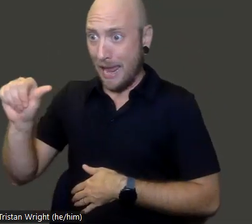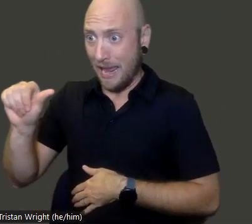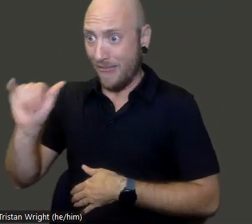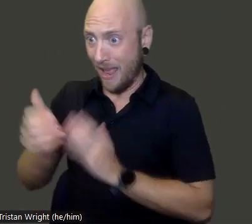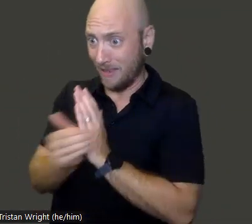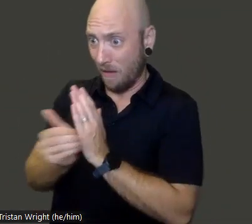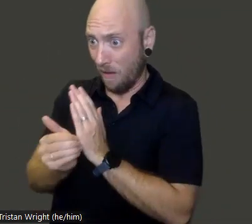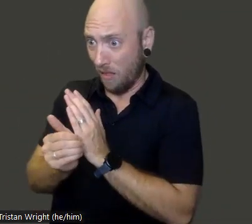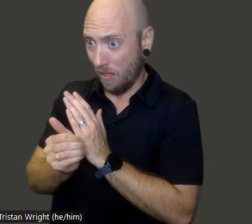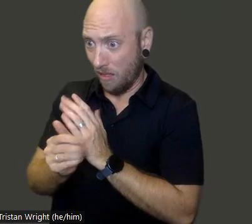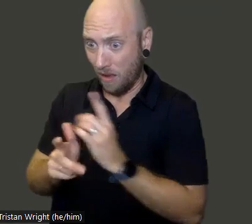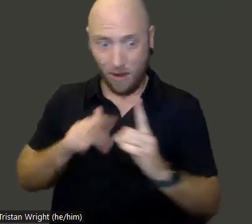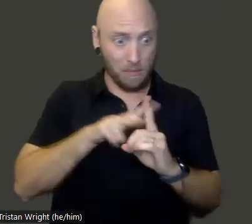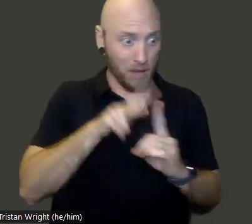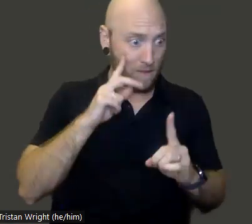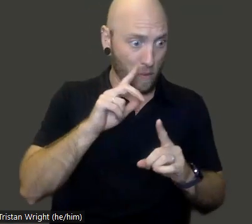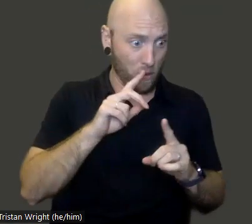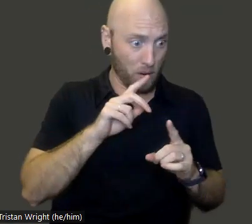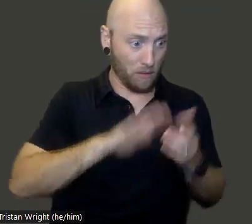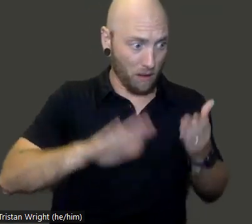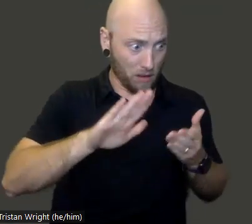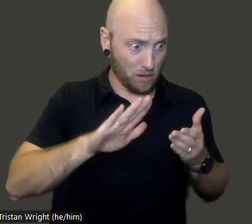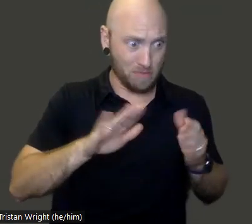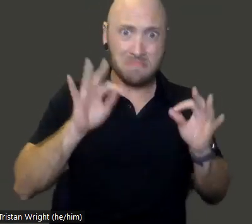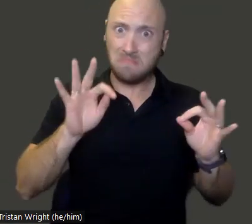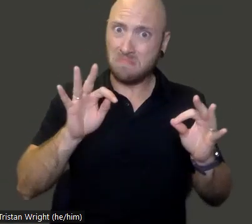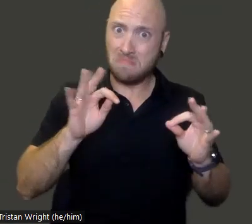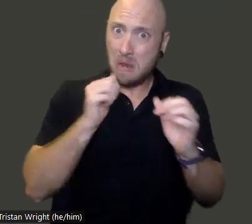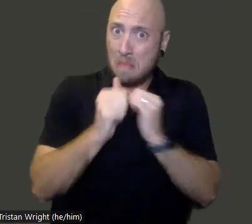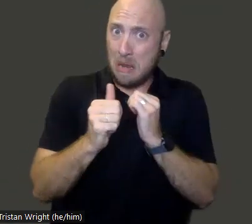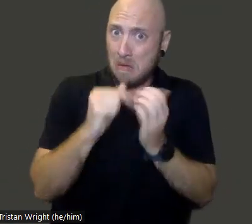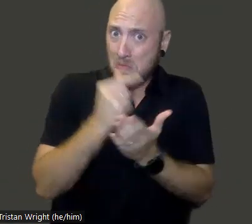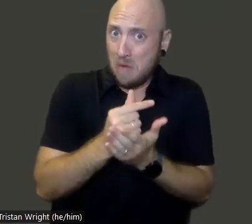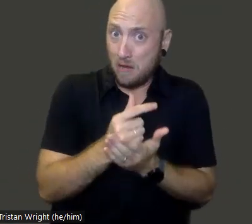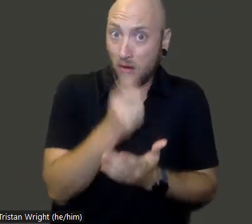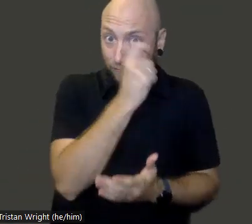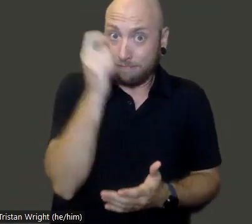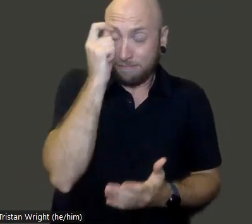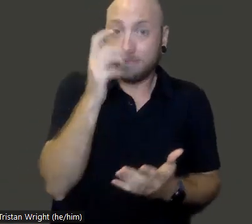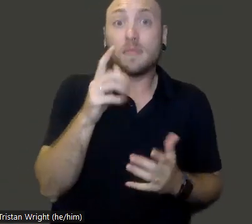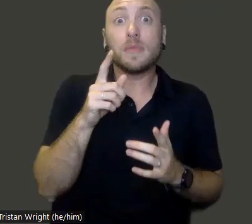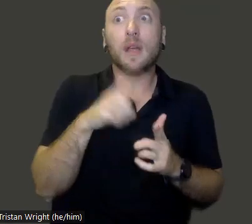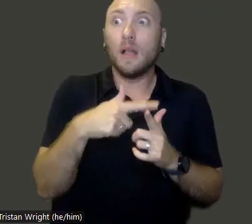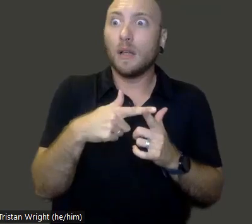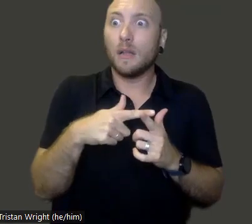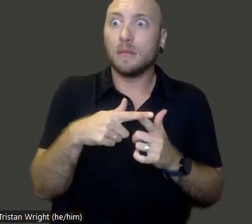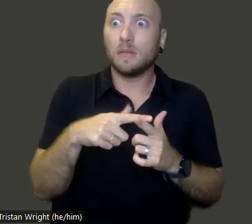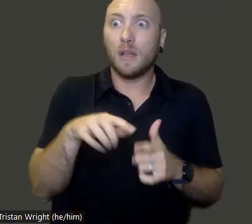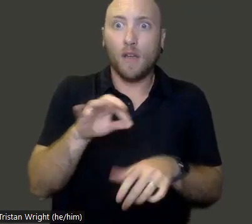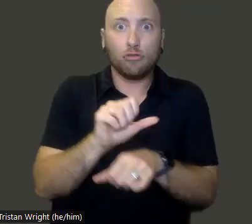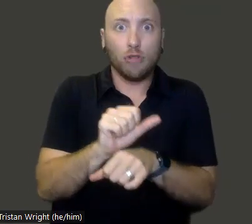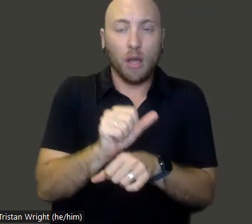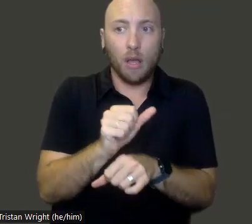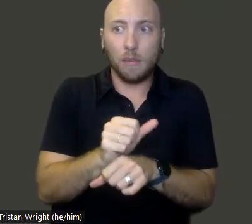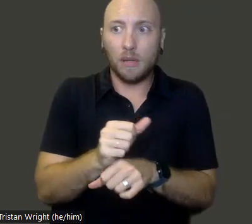getting these professional opportunities where people would put me, in charge of stuff that I just really felt like